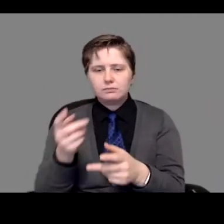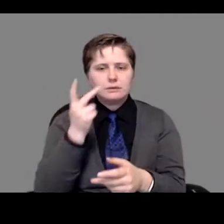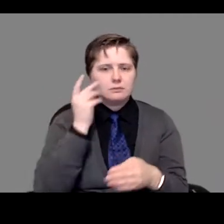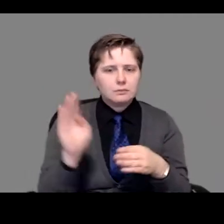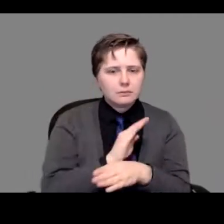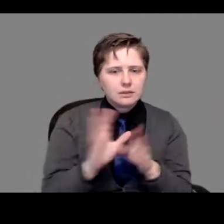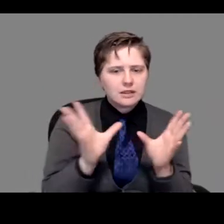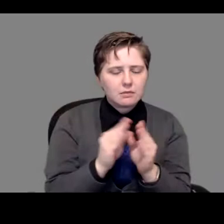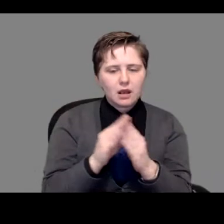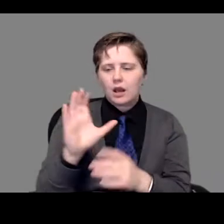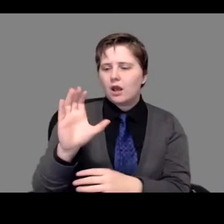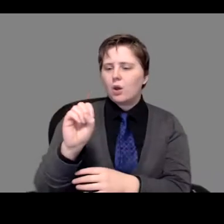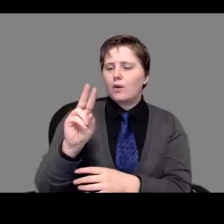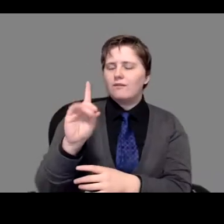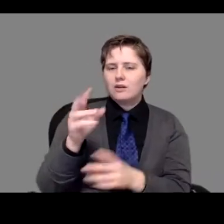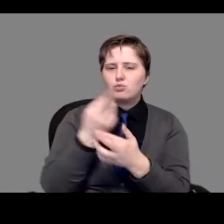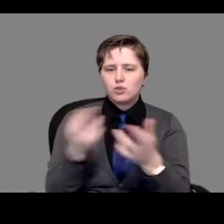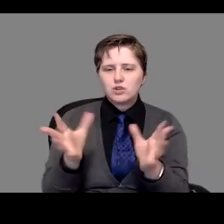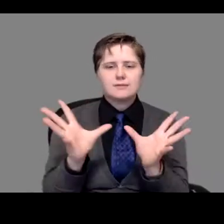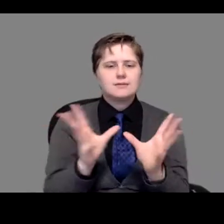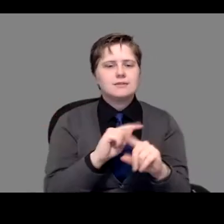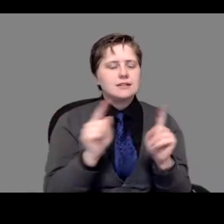meetings, COVID resource conferences.